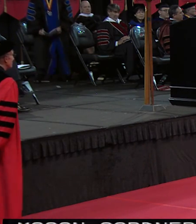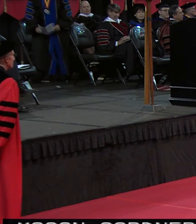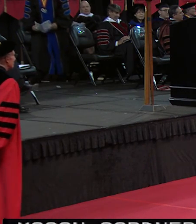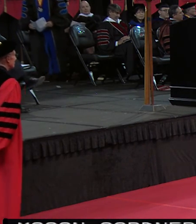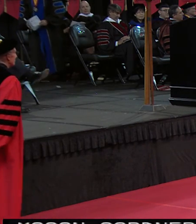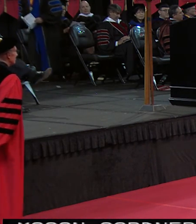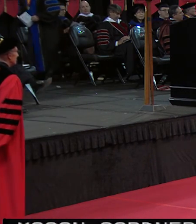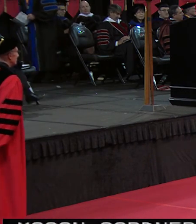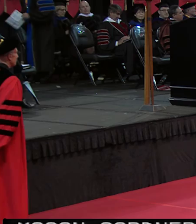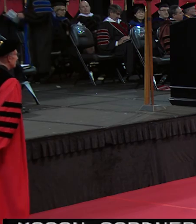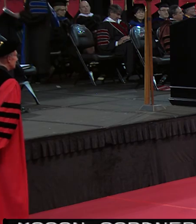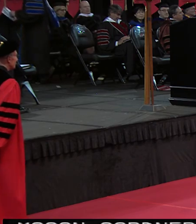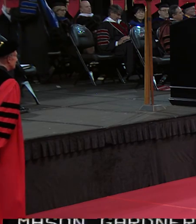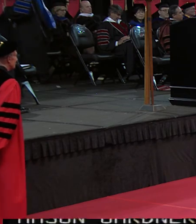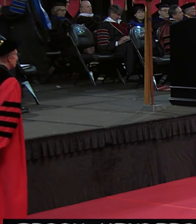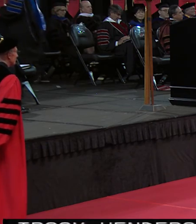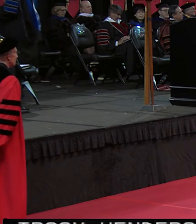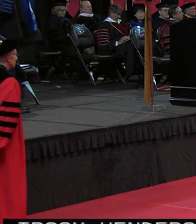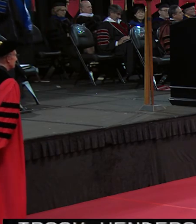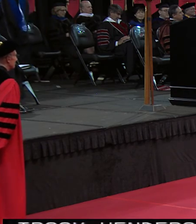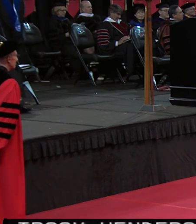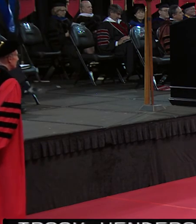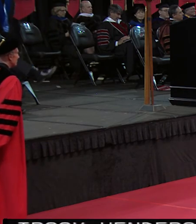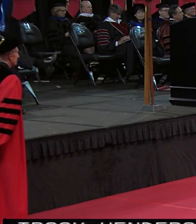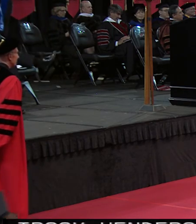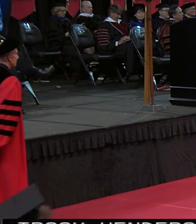Rex Aaron Johnson.